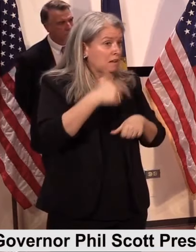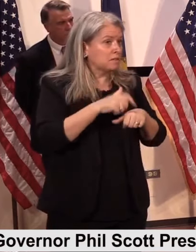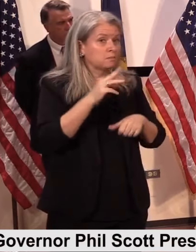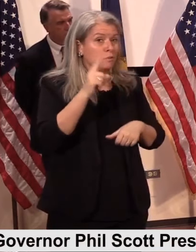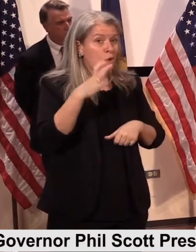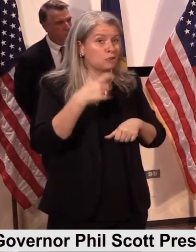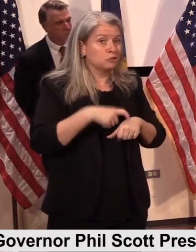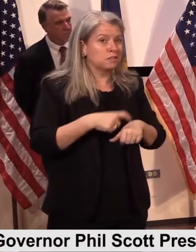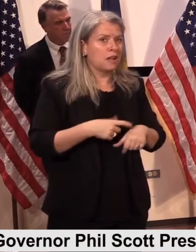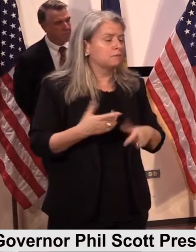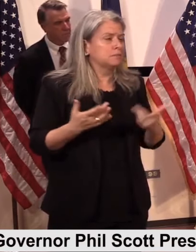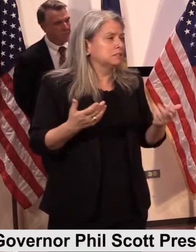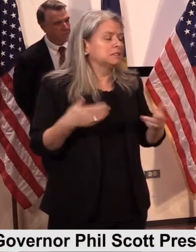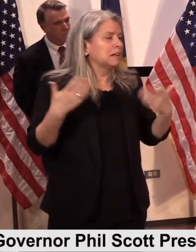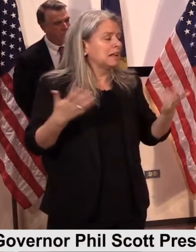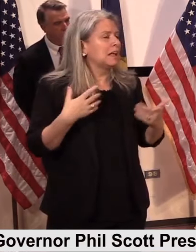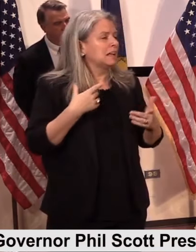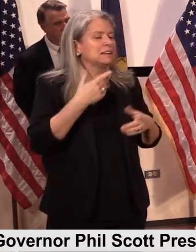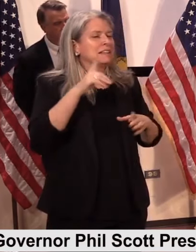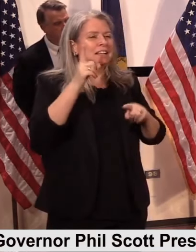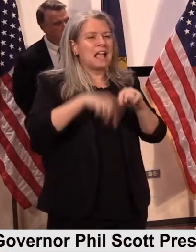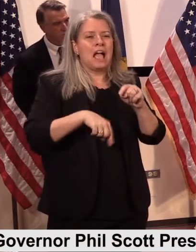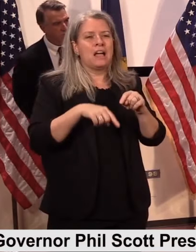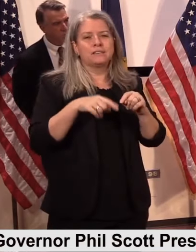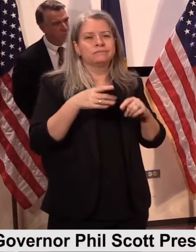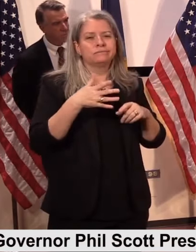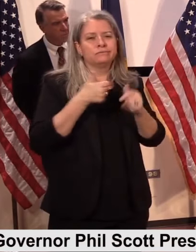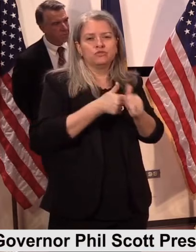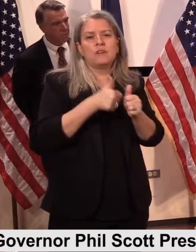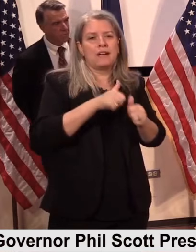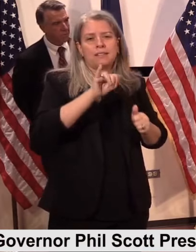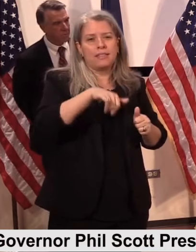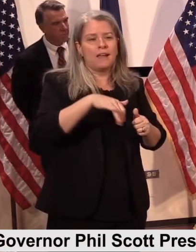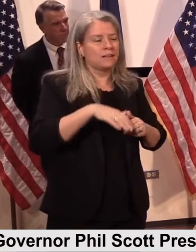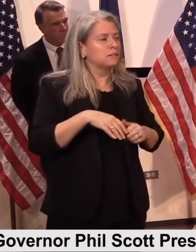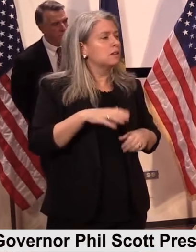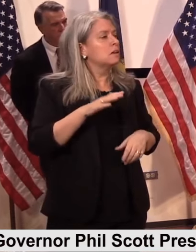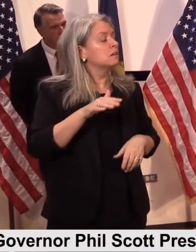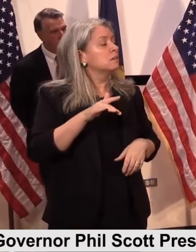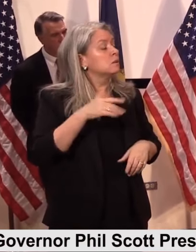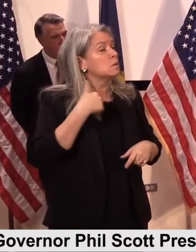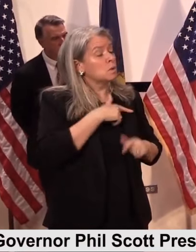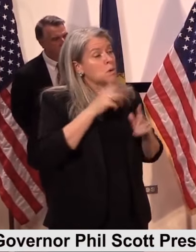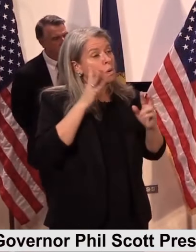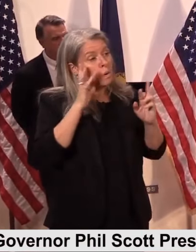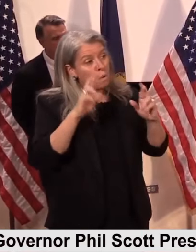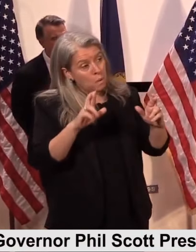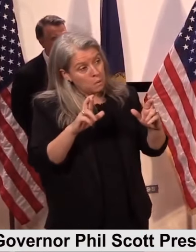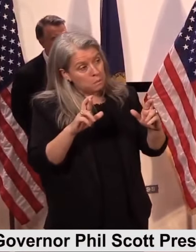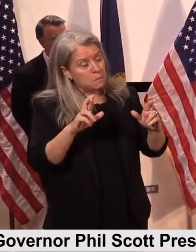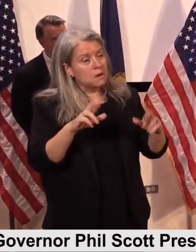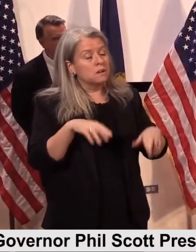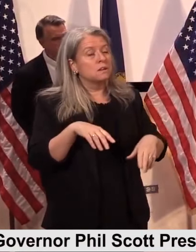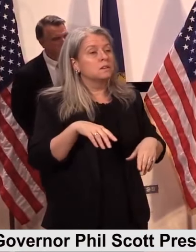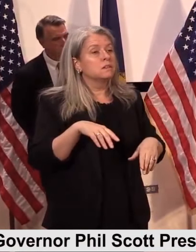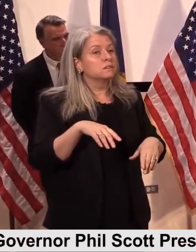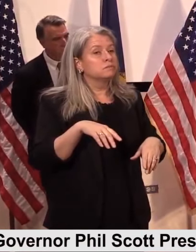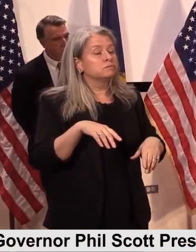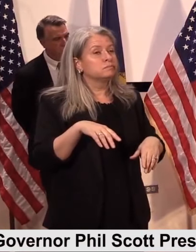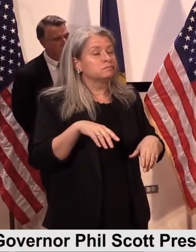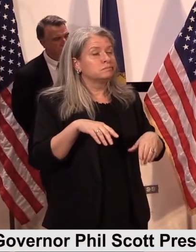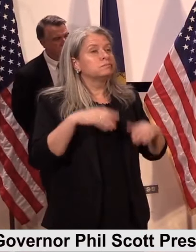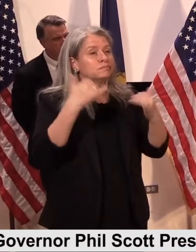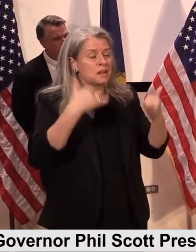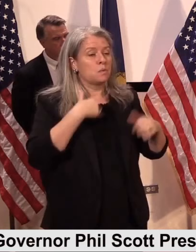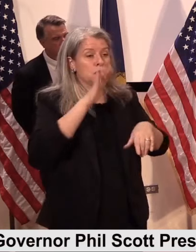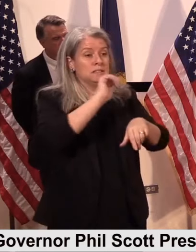to get through. Our expectation or hope is that with this secondary call